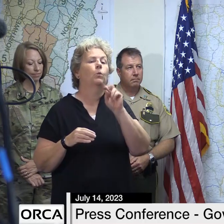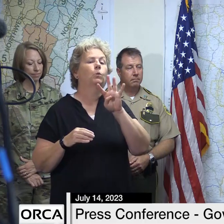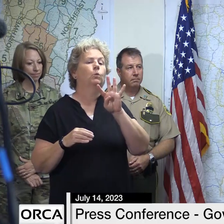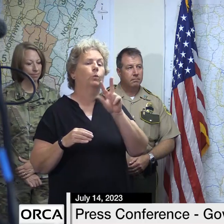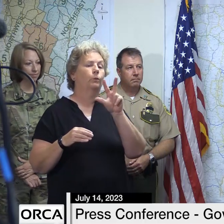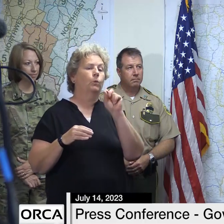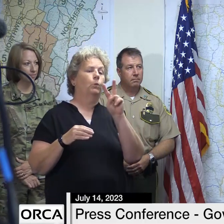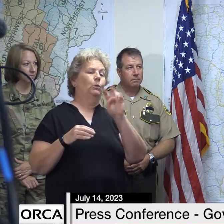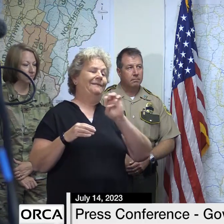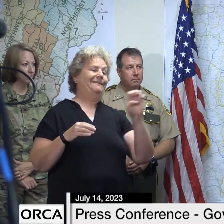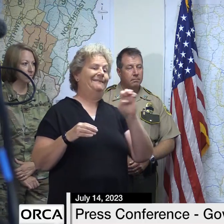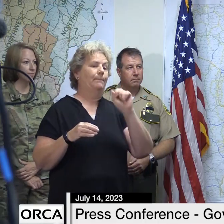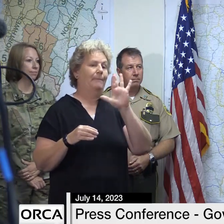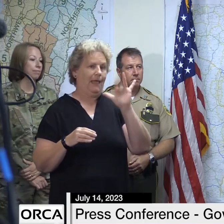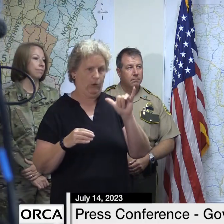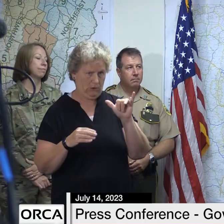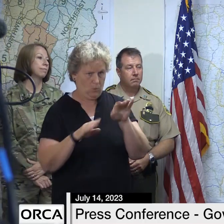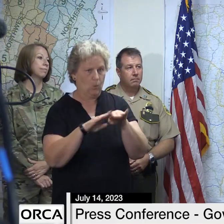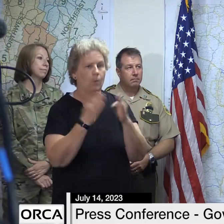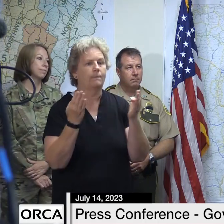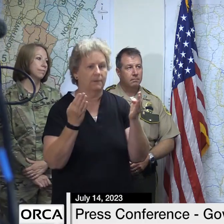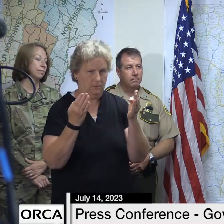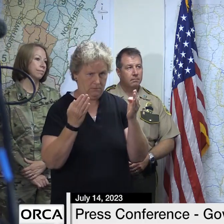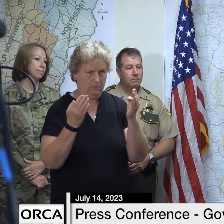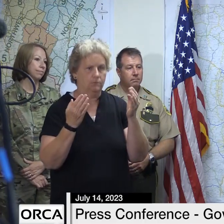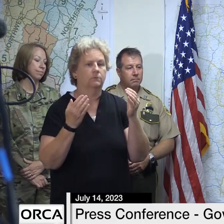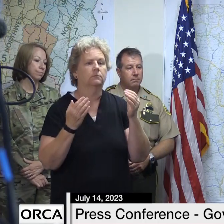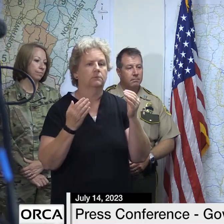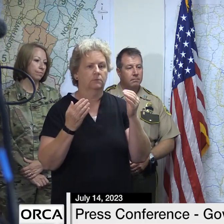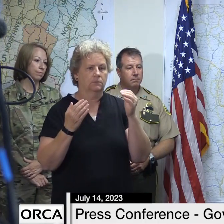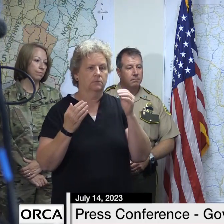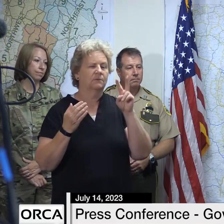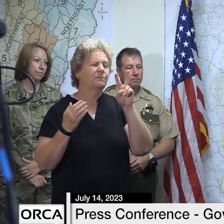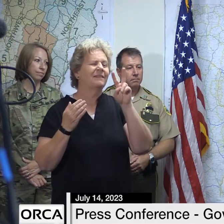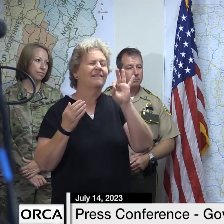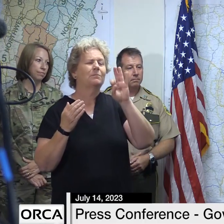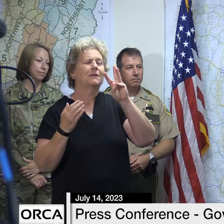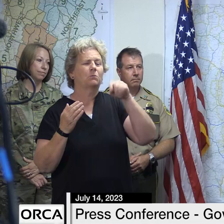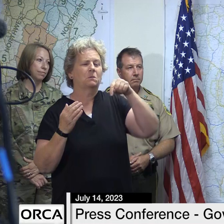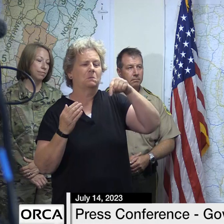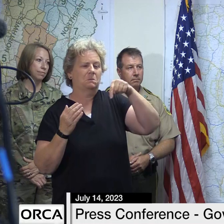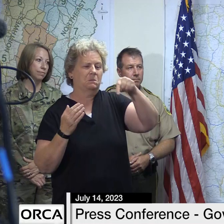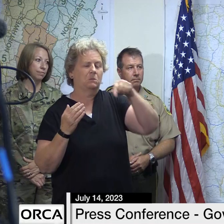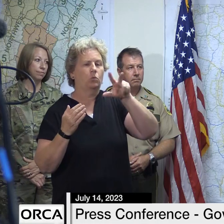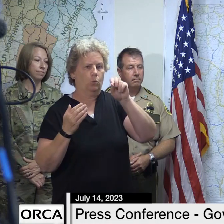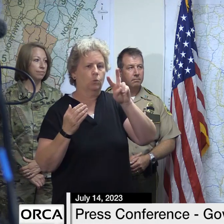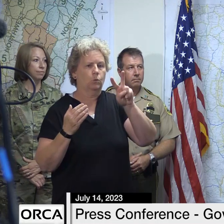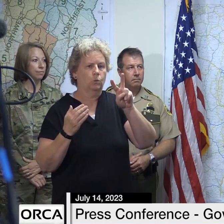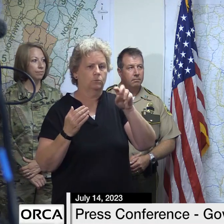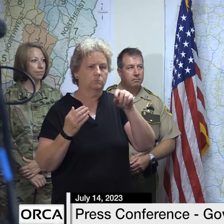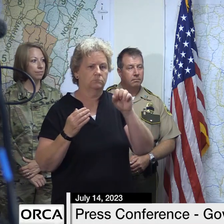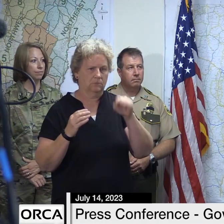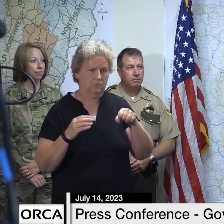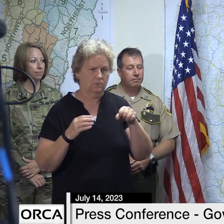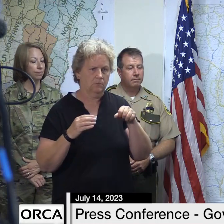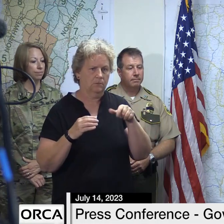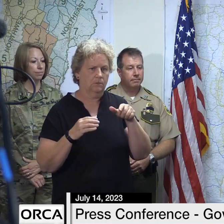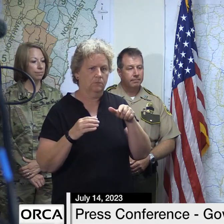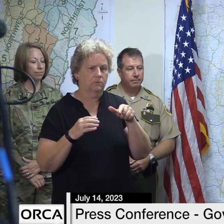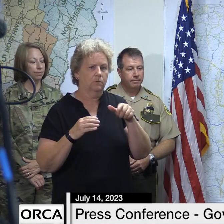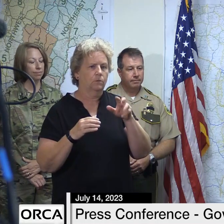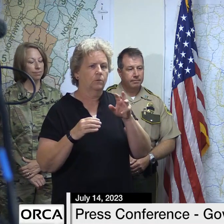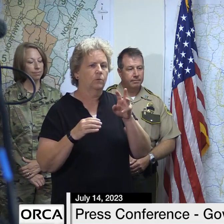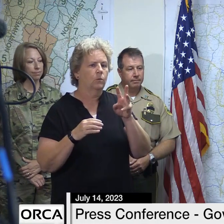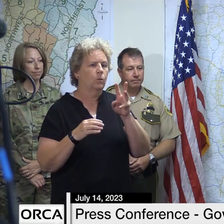and Messier Drive in the vicinity of the VFW. The Waterbury Park and Ride off Lincoln Street has